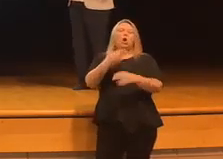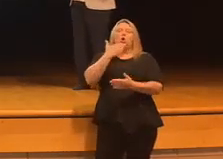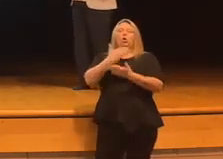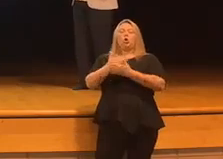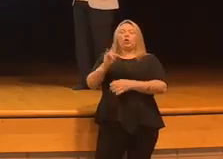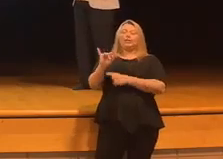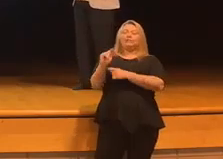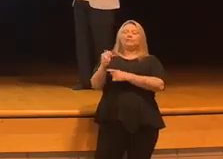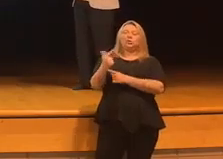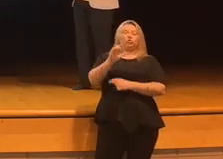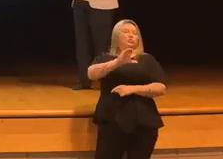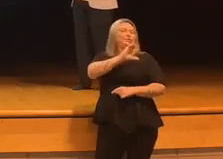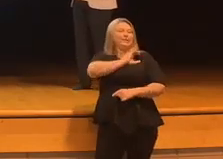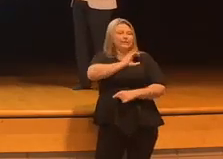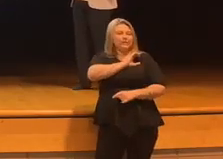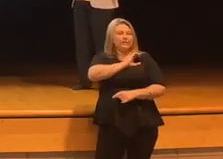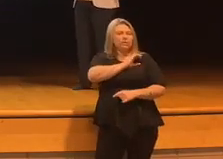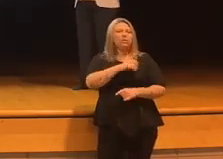a component